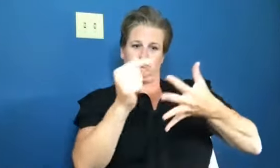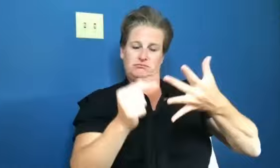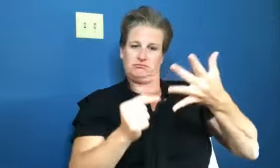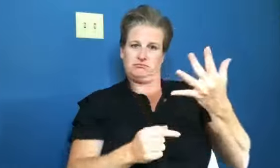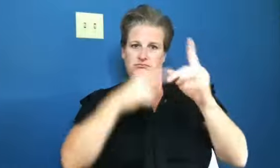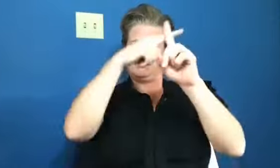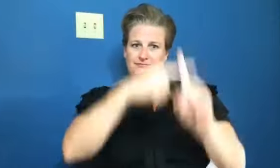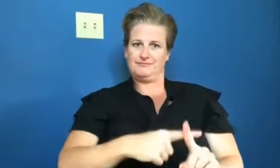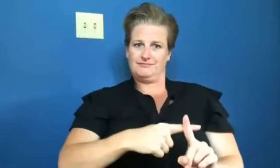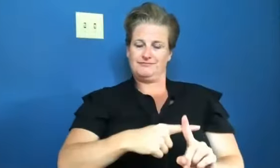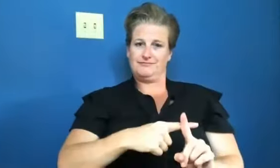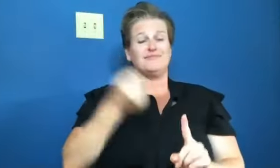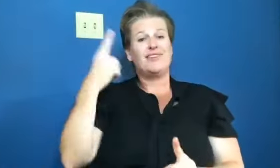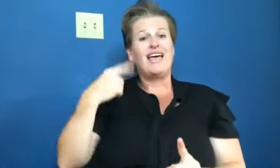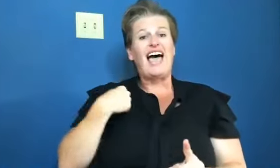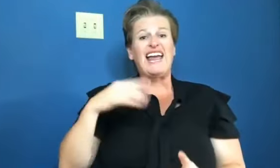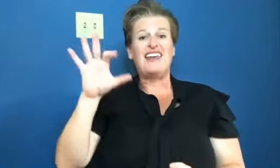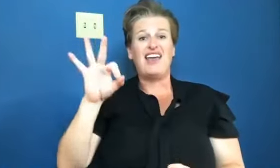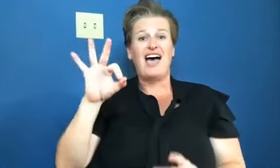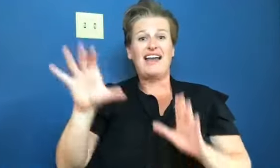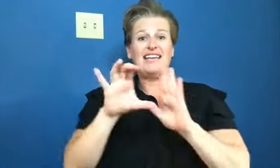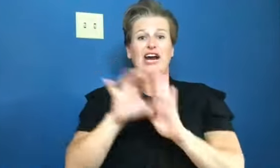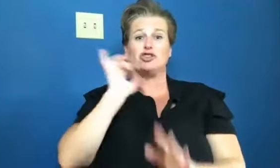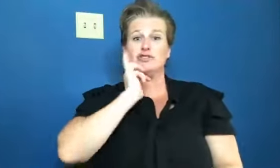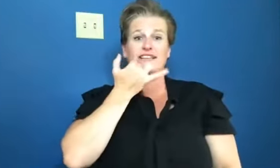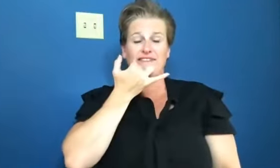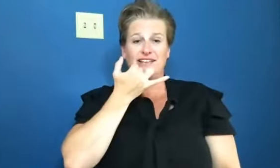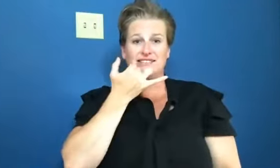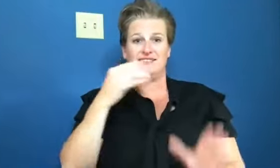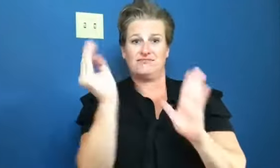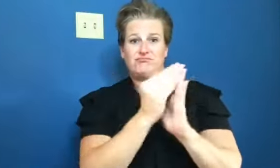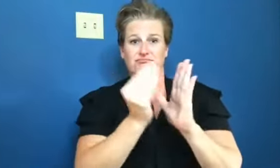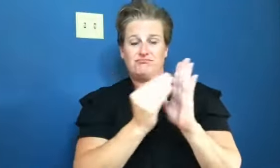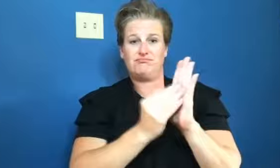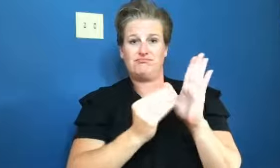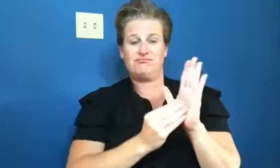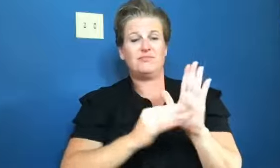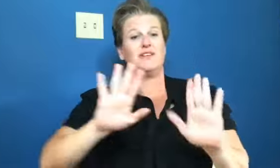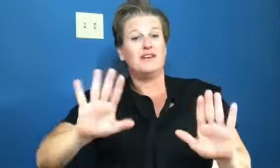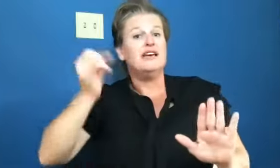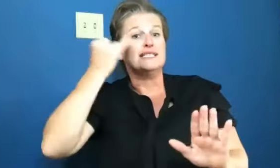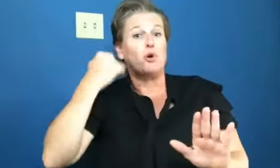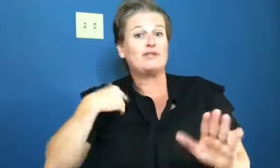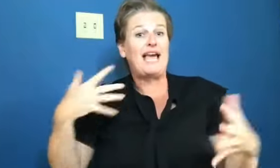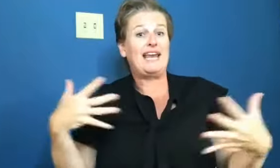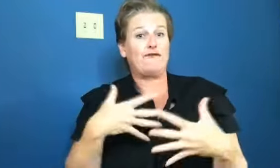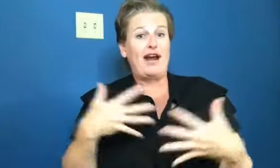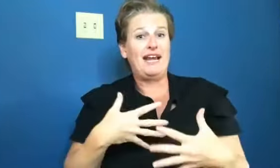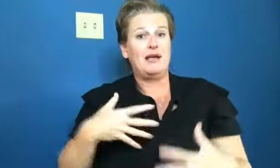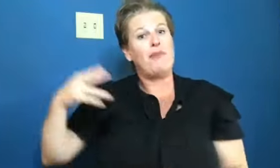list, short list of 9 character defects I love to play with. When I get afraid and my God, my higher power is not big enough, I always turn to this